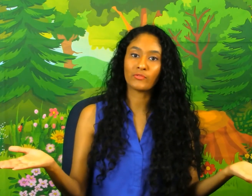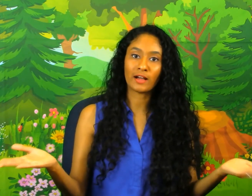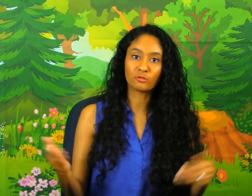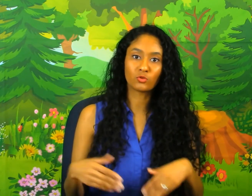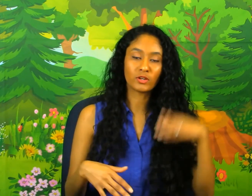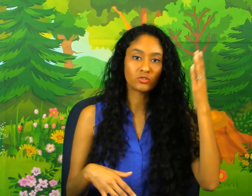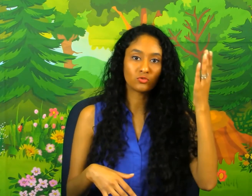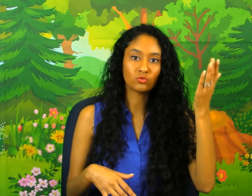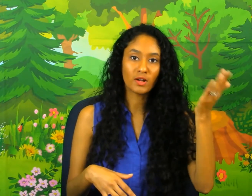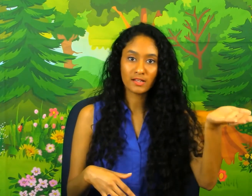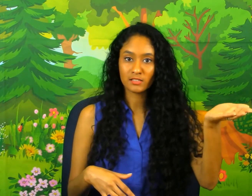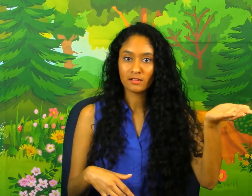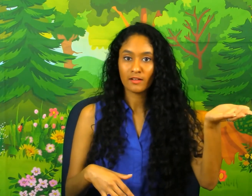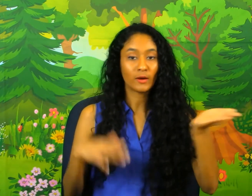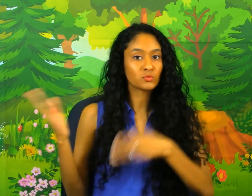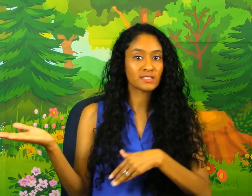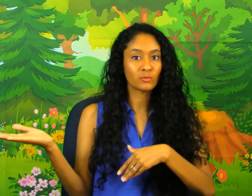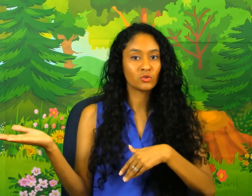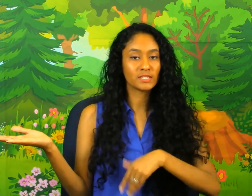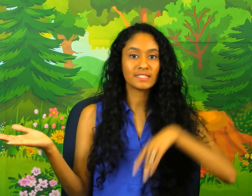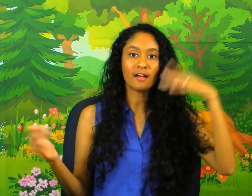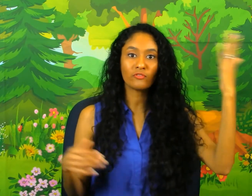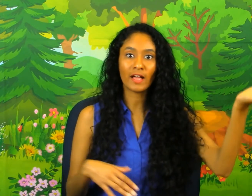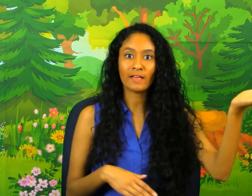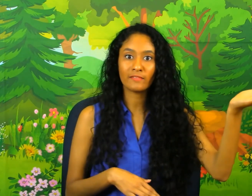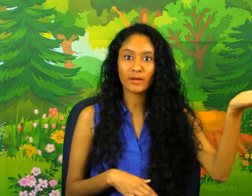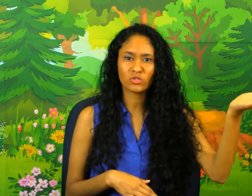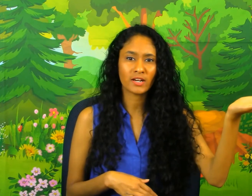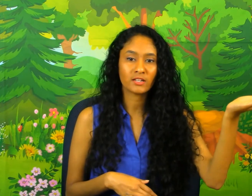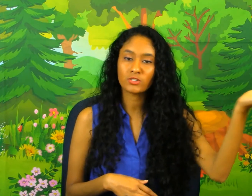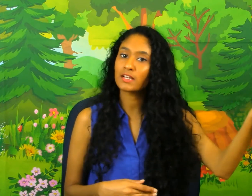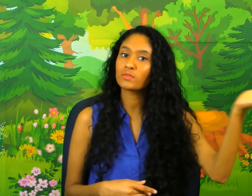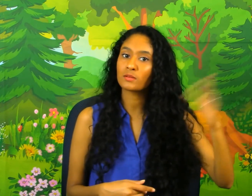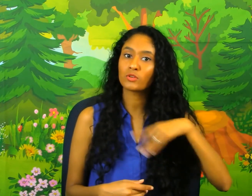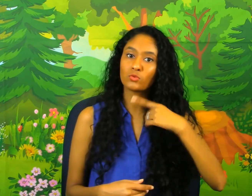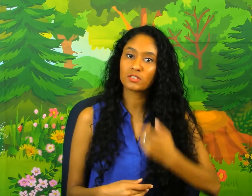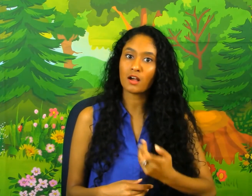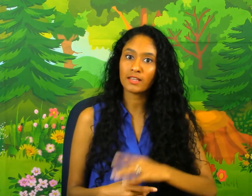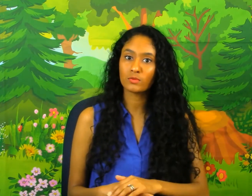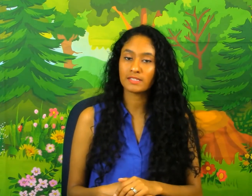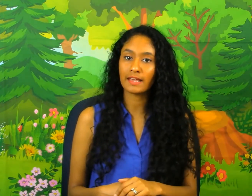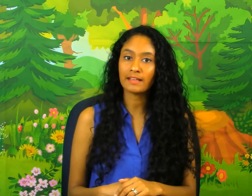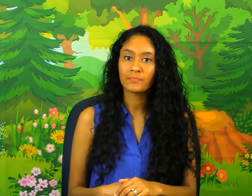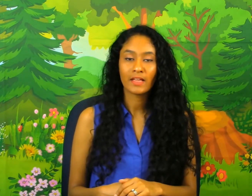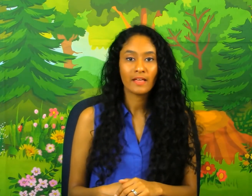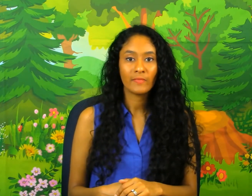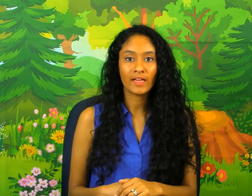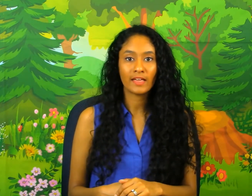was with someone who is deaf and they were trying to understand what someone who was talking was saying, then they